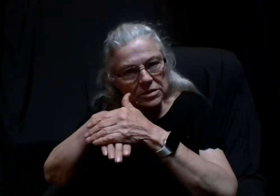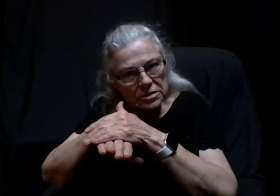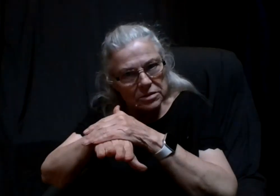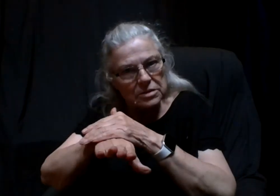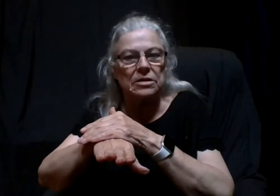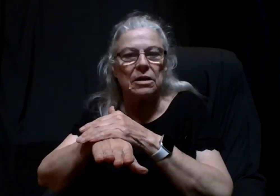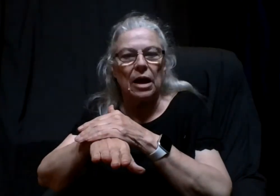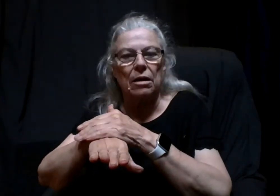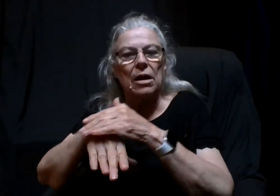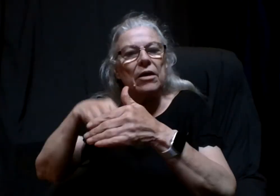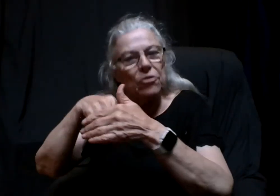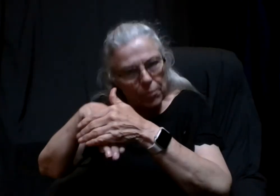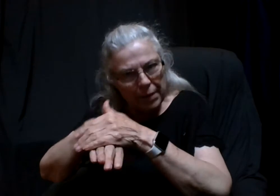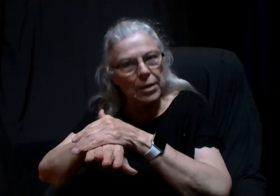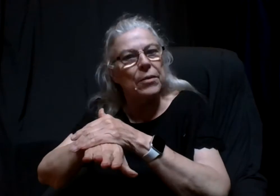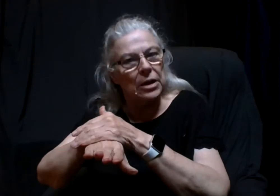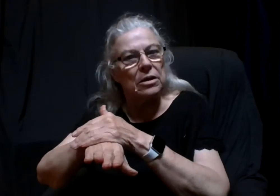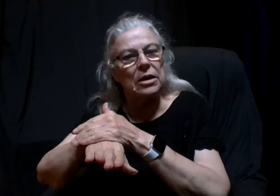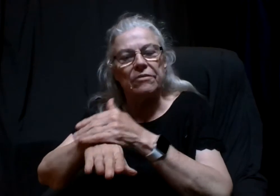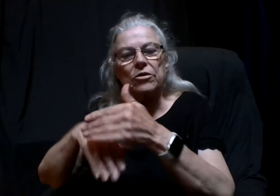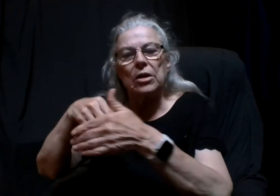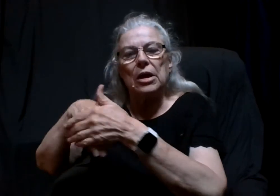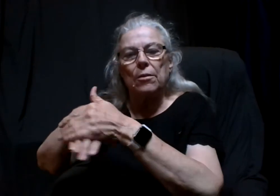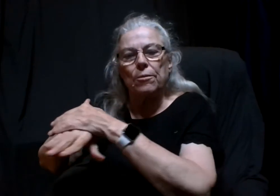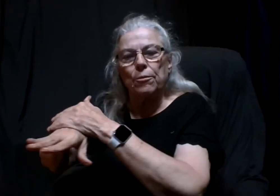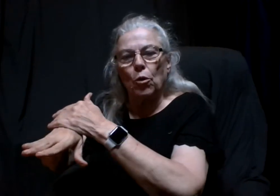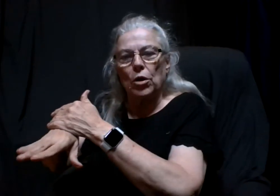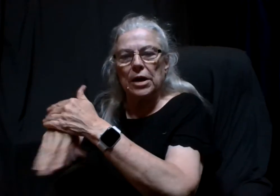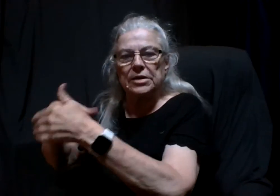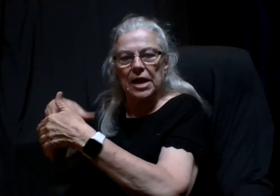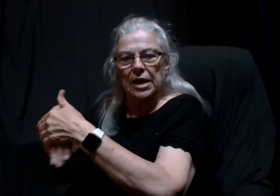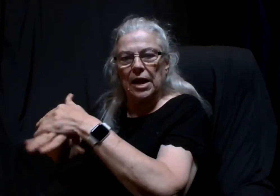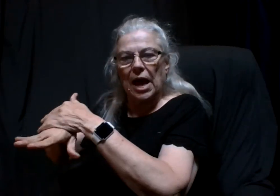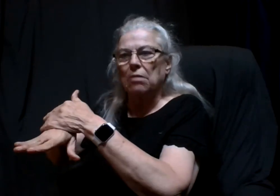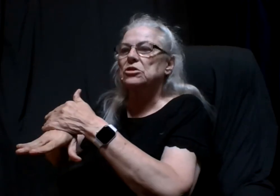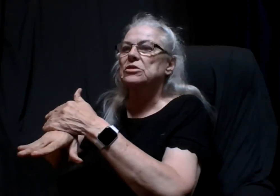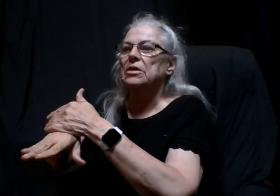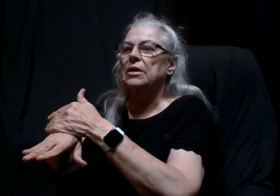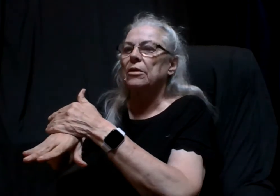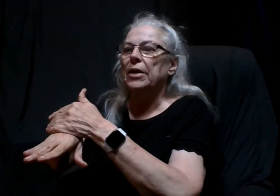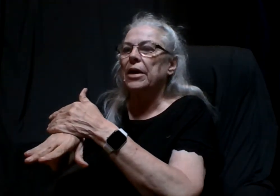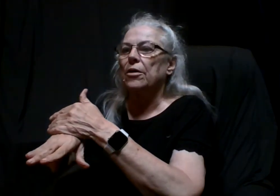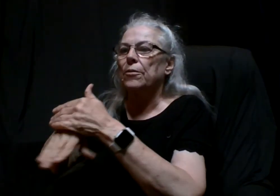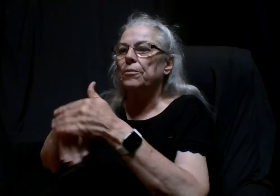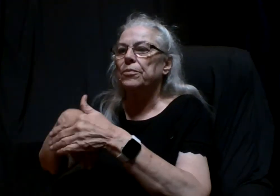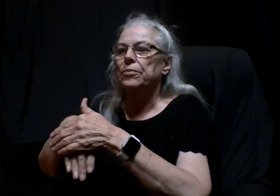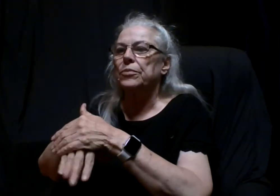that's the baby being delivered, born, and take it out just a little bit here,